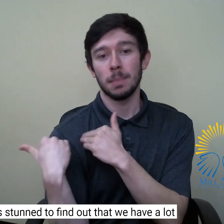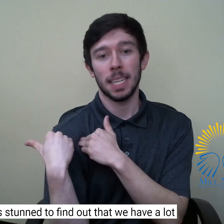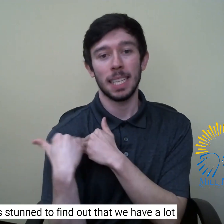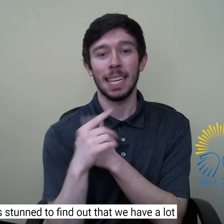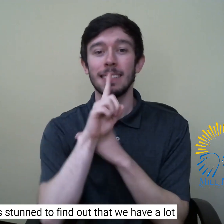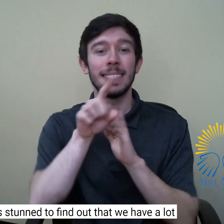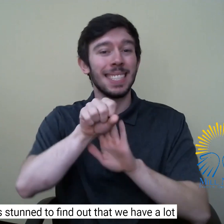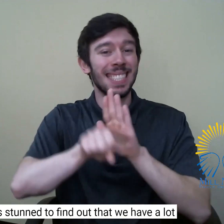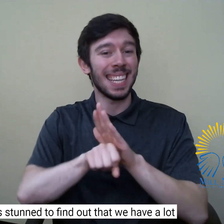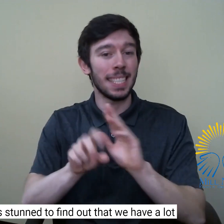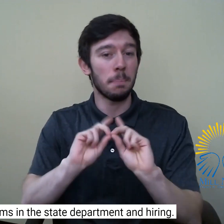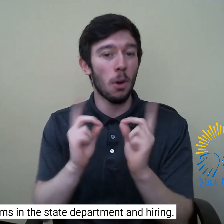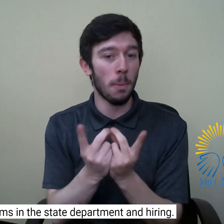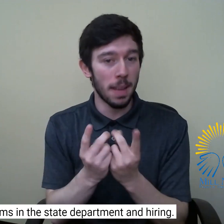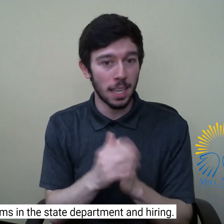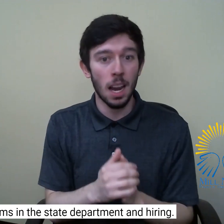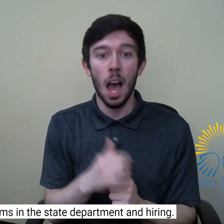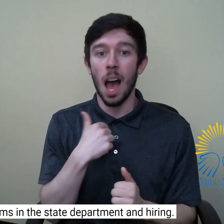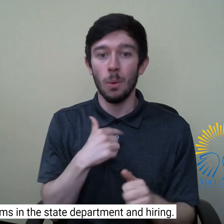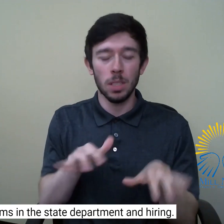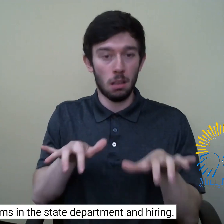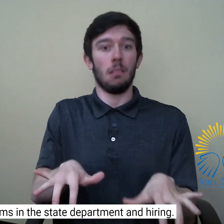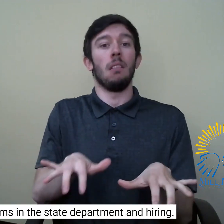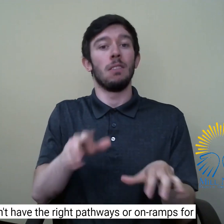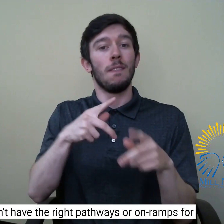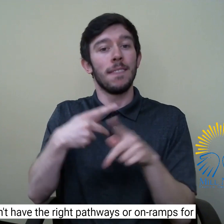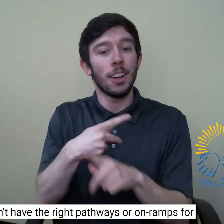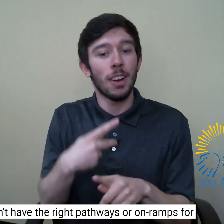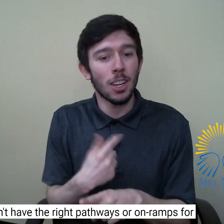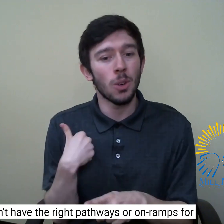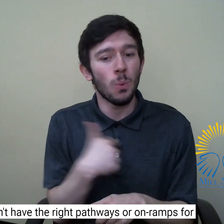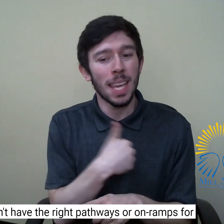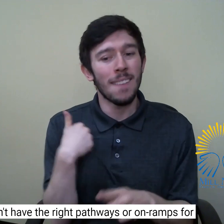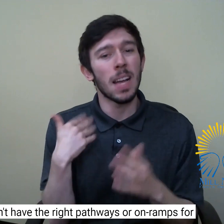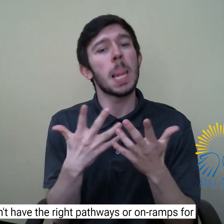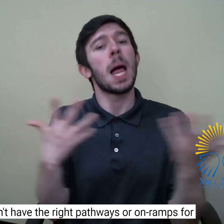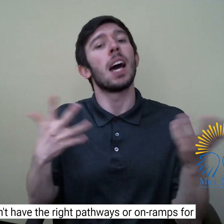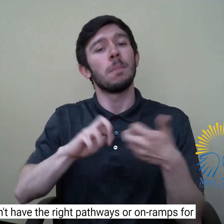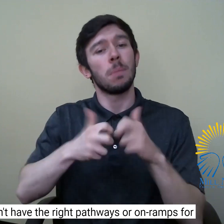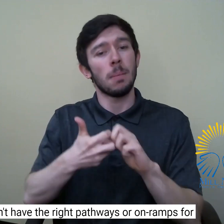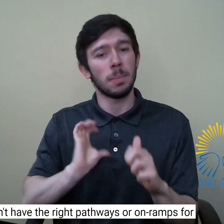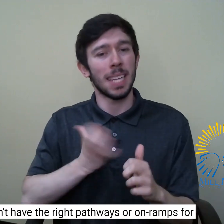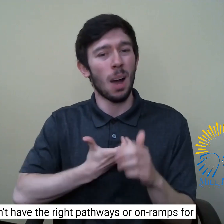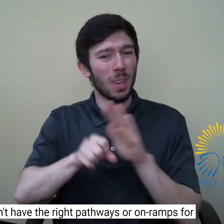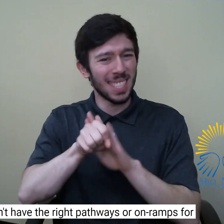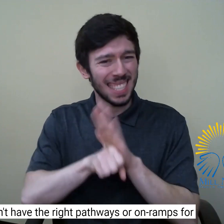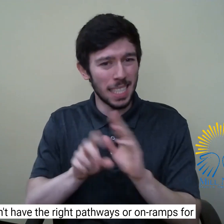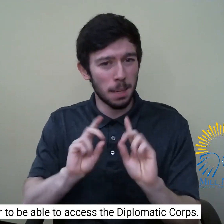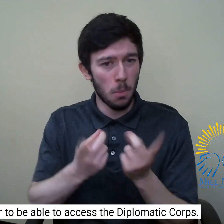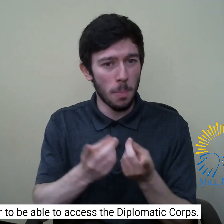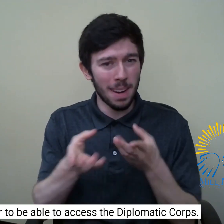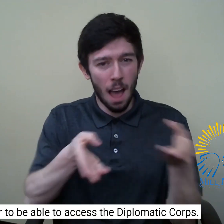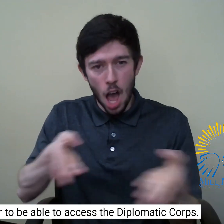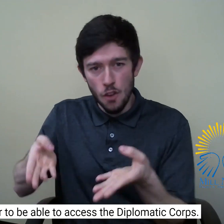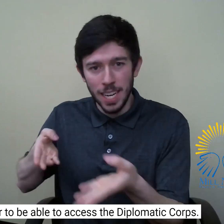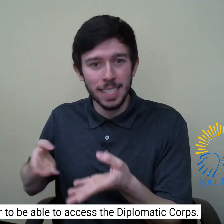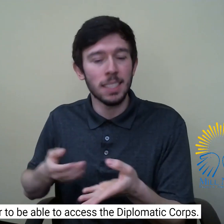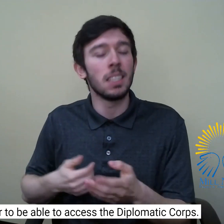that we have a lot of problems in the State Department in hiring. One is we don't have the right pathways or on-ramps for people of color to be able to access